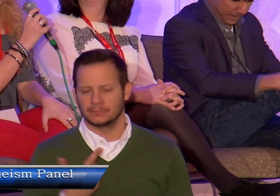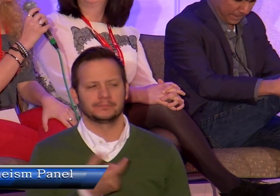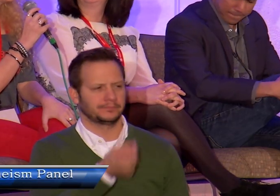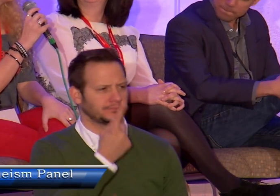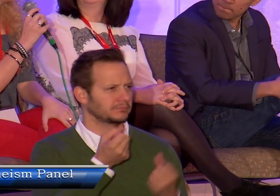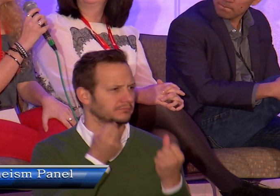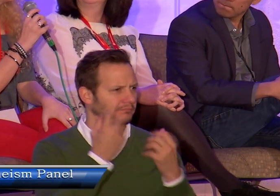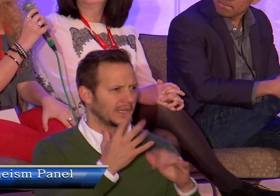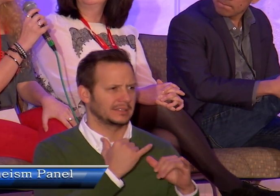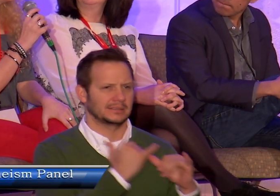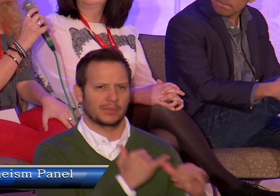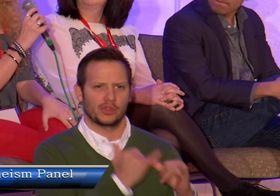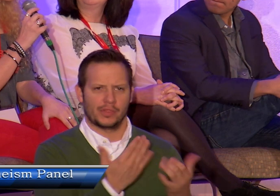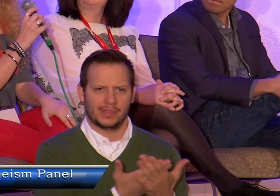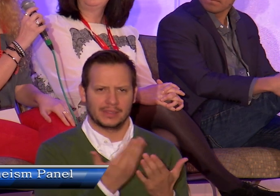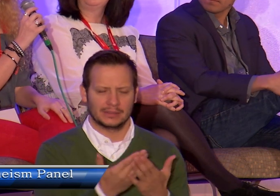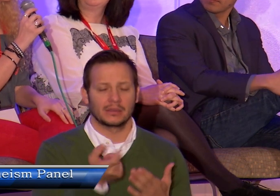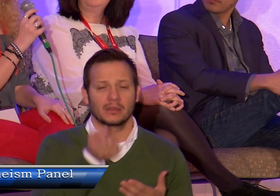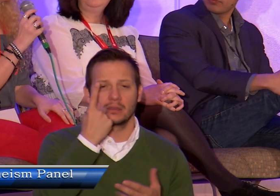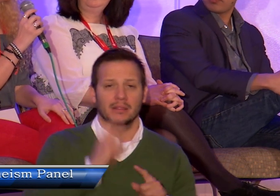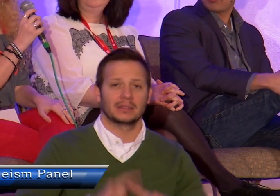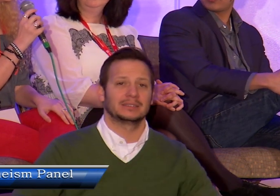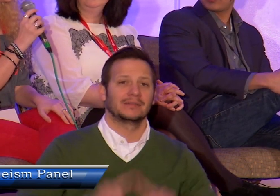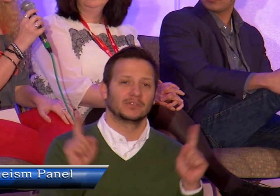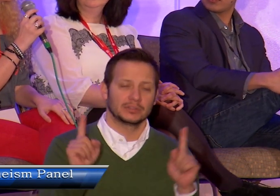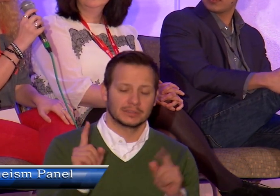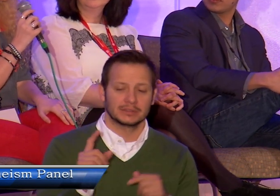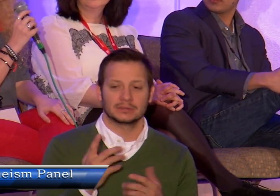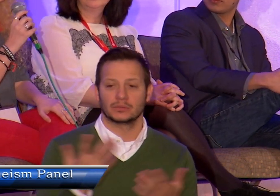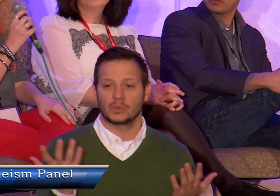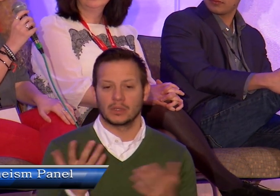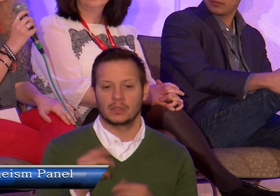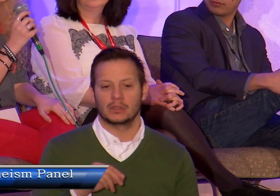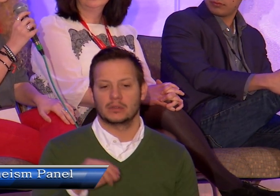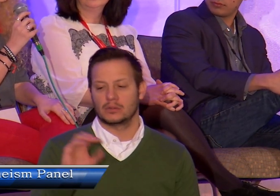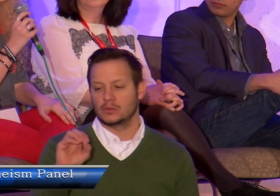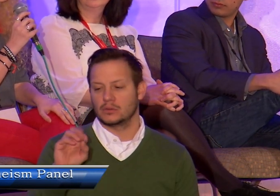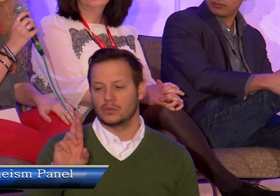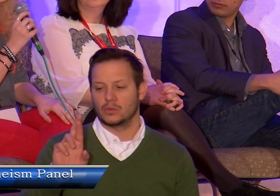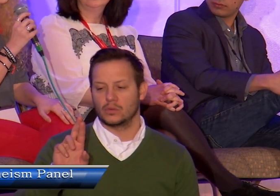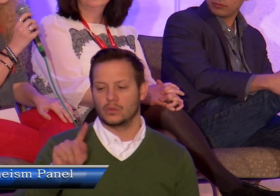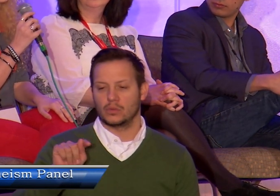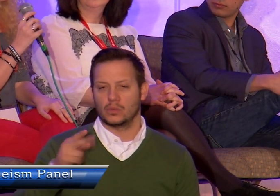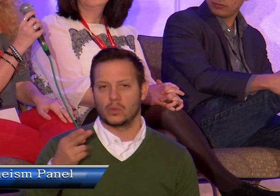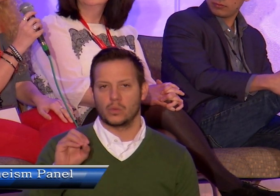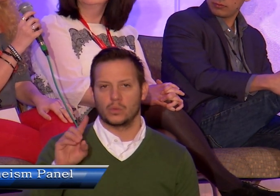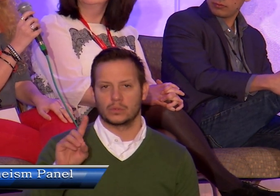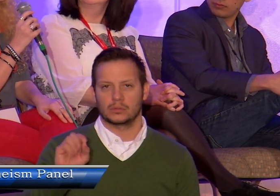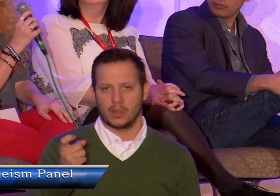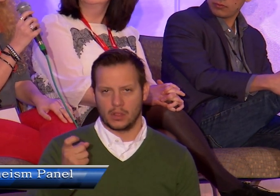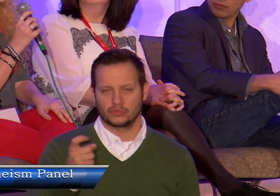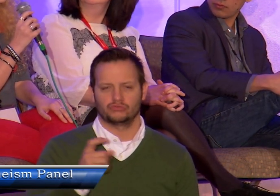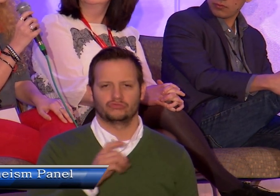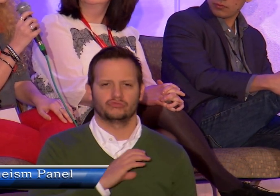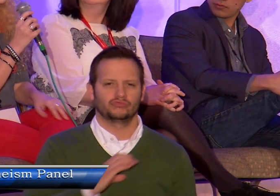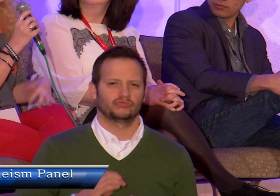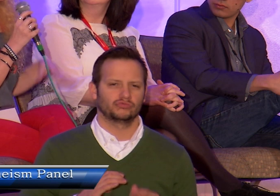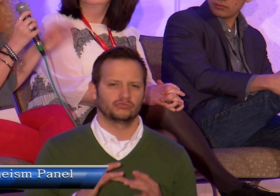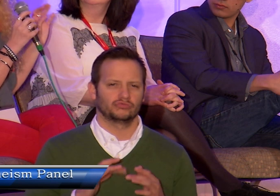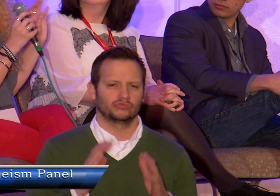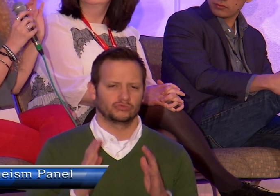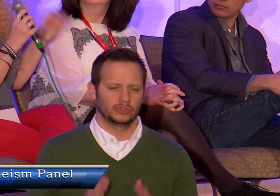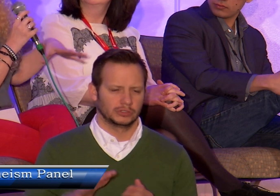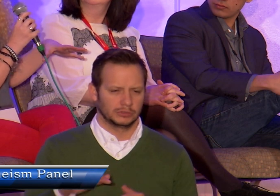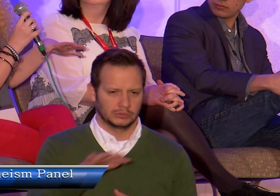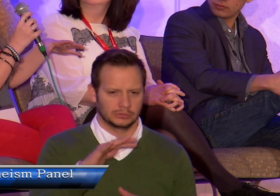similarities. I think the difference is that with Orthodox Christianity, there is a more